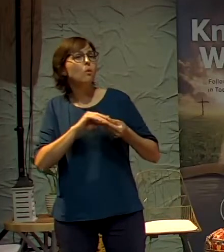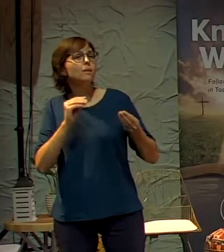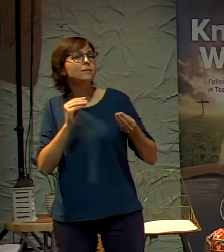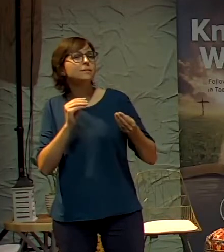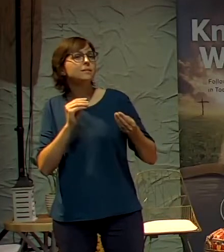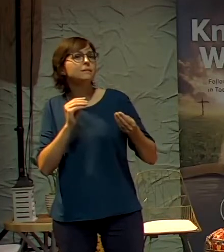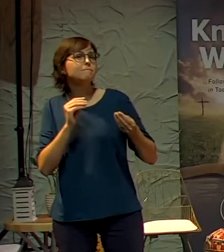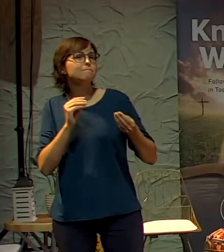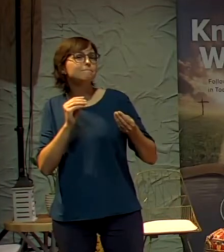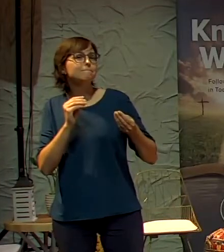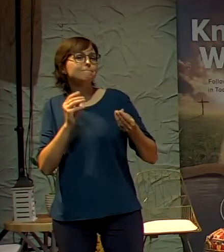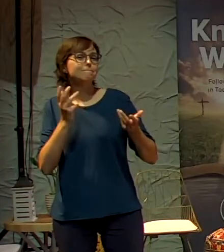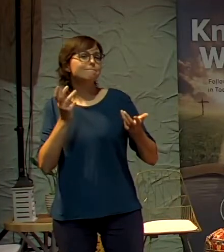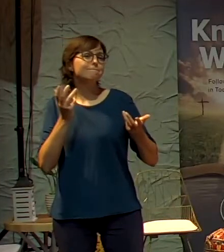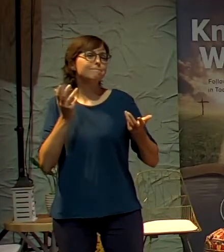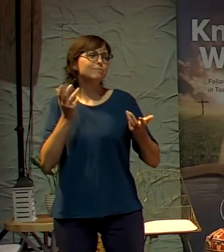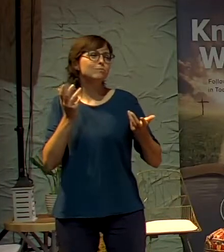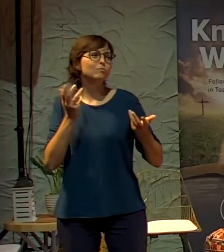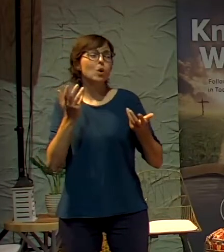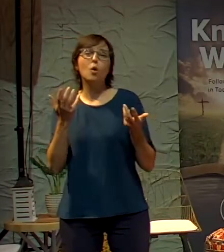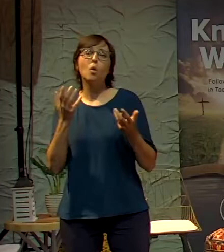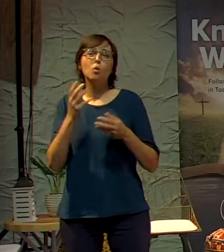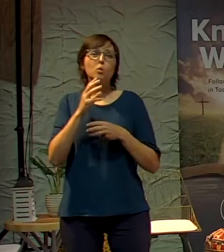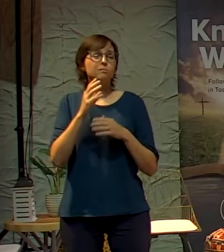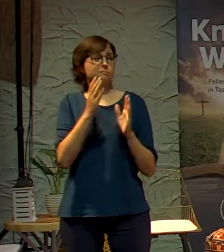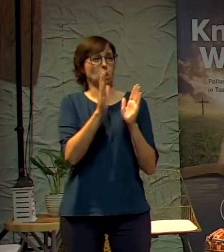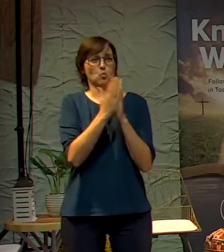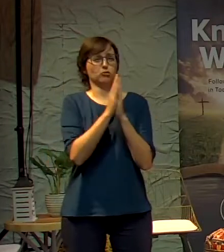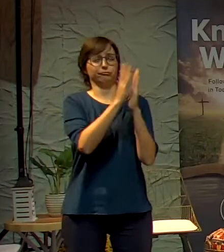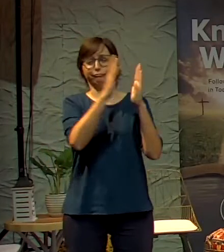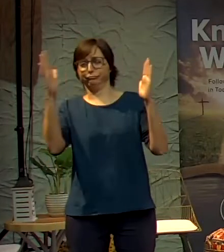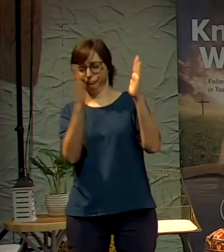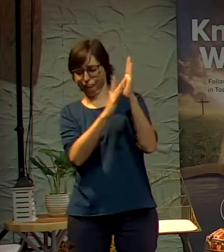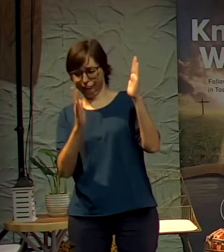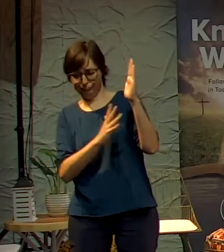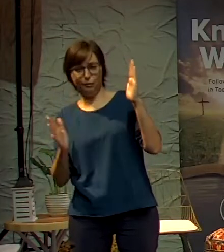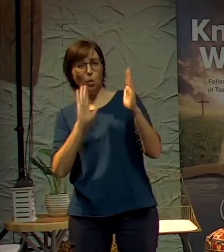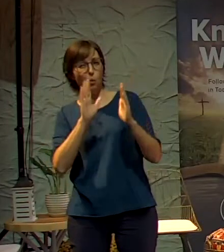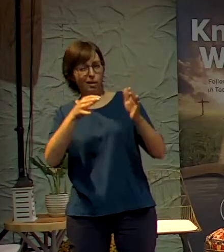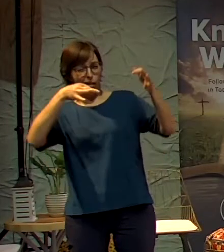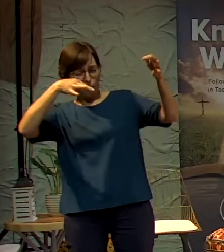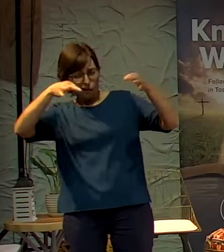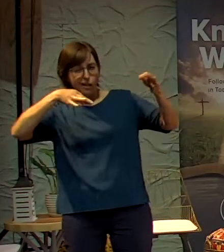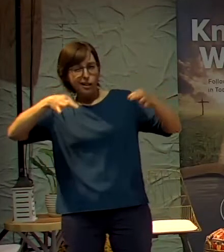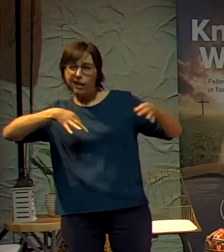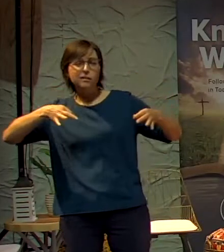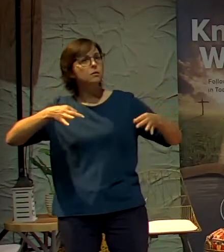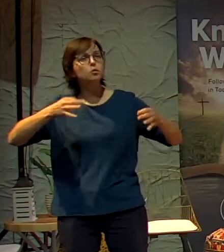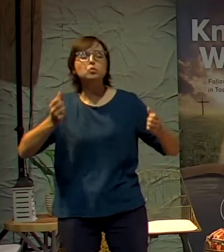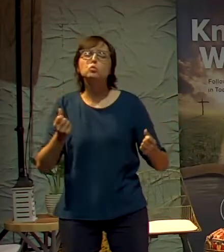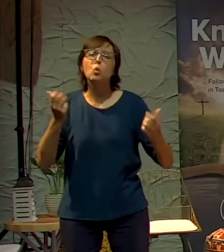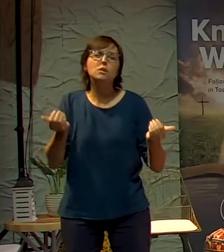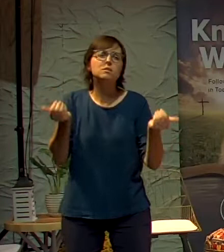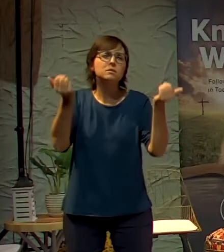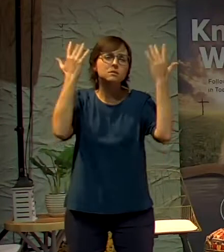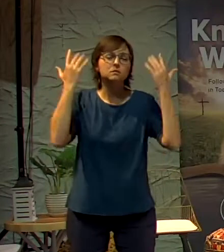the not the whole. The full world full of books is going to actually unpack that, because there's so much, right? So the